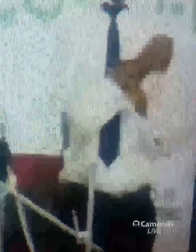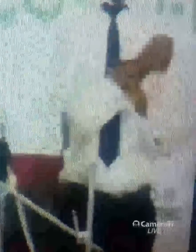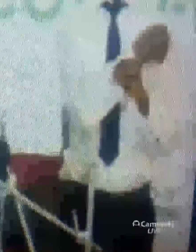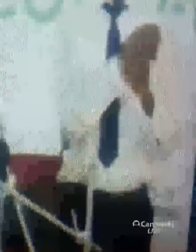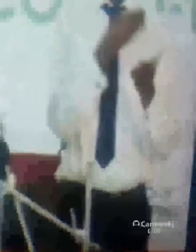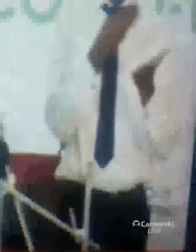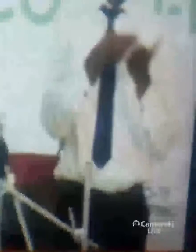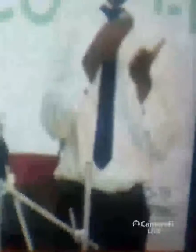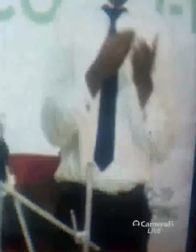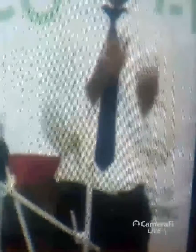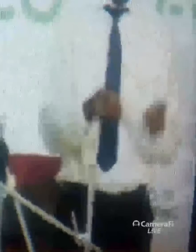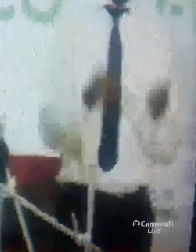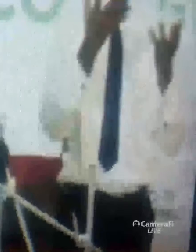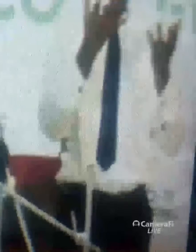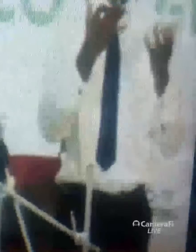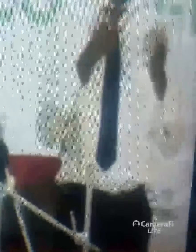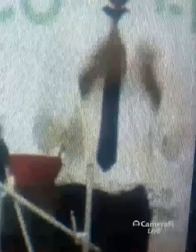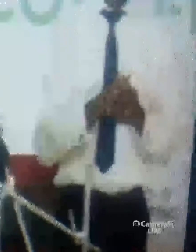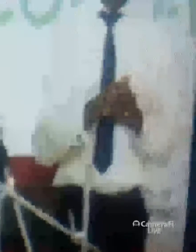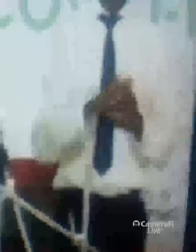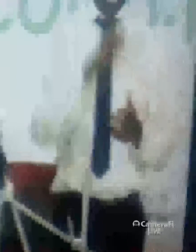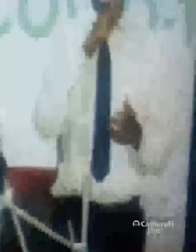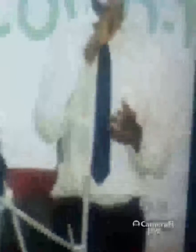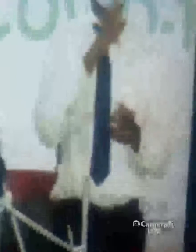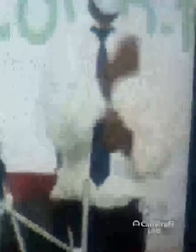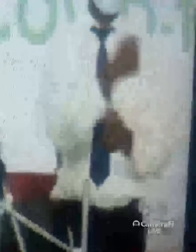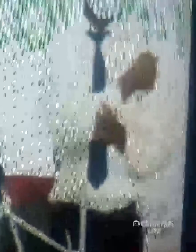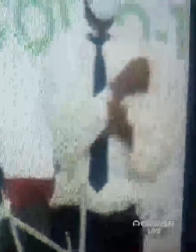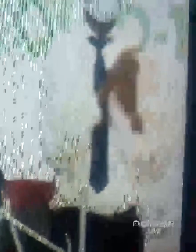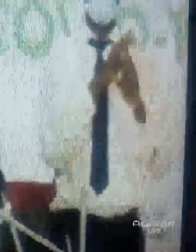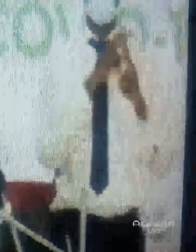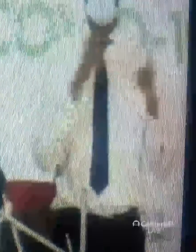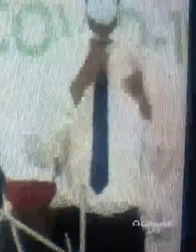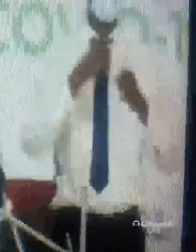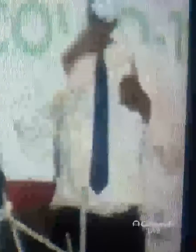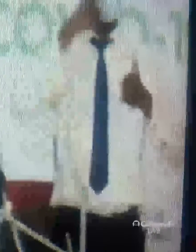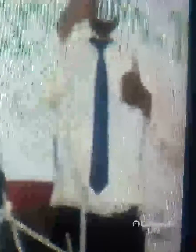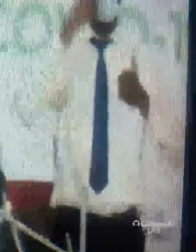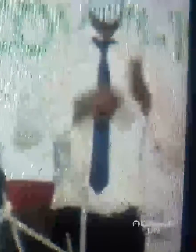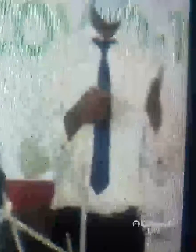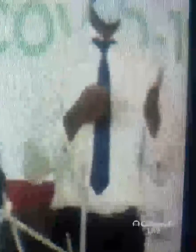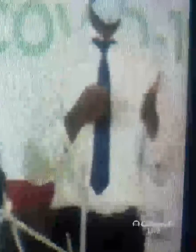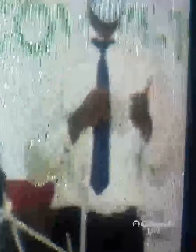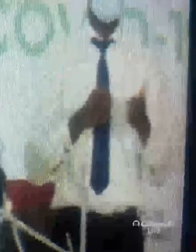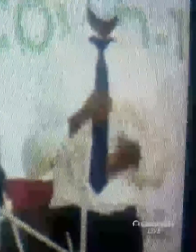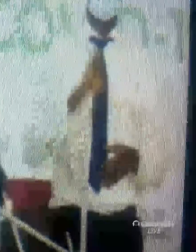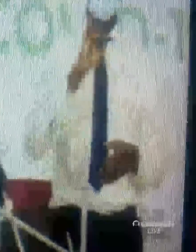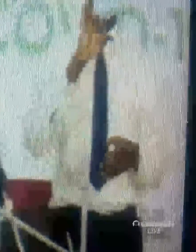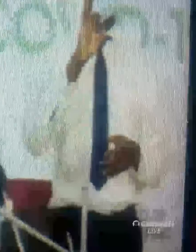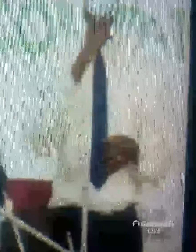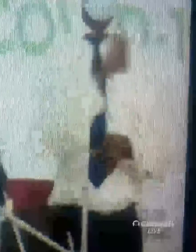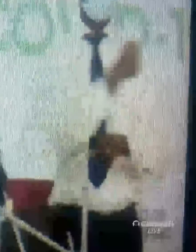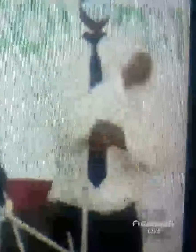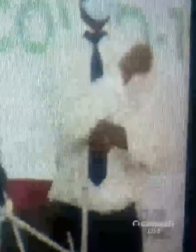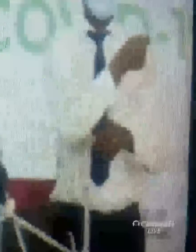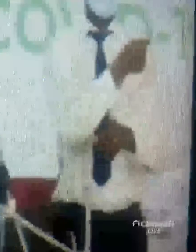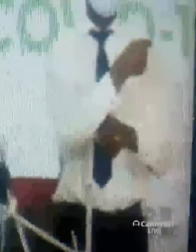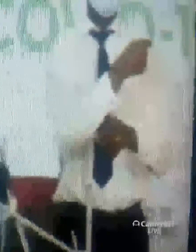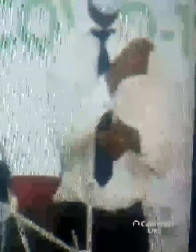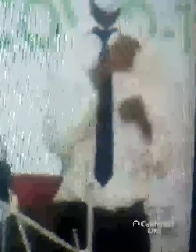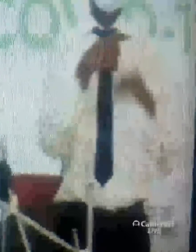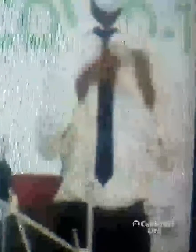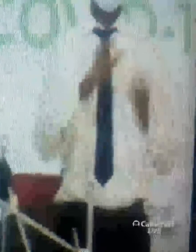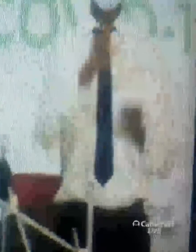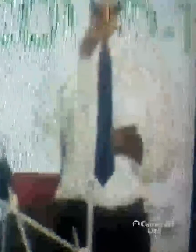There's no doubt about the fact that these vaccines are expensive. So, for example, the Pfizer vaccine in the open market cost about